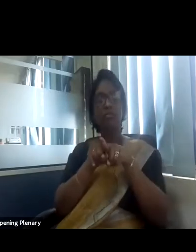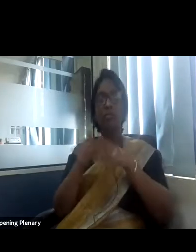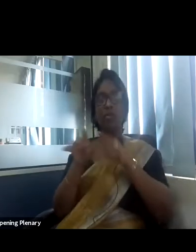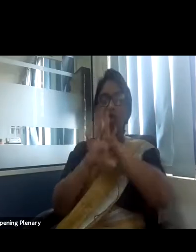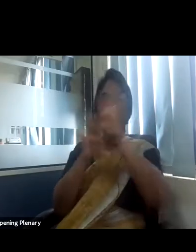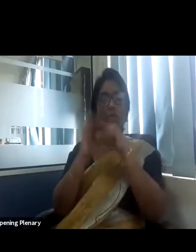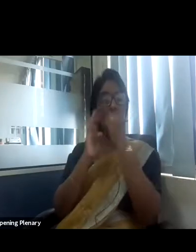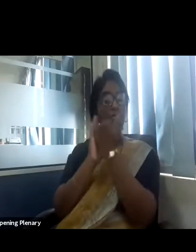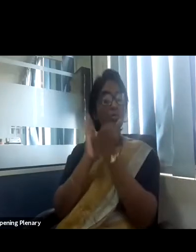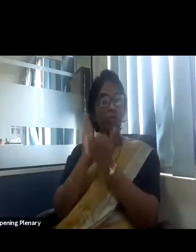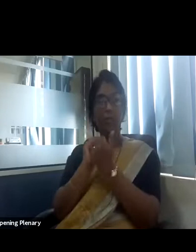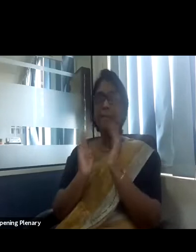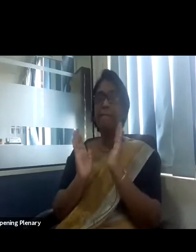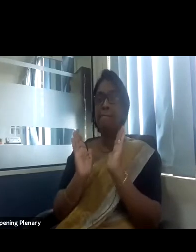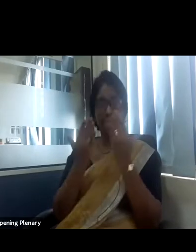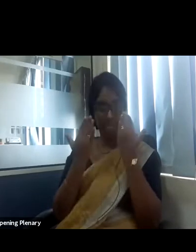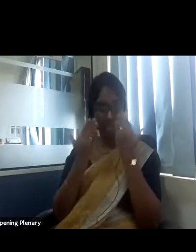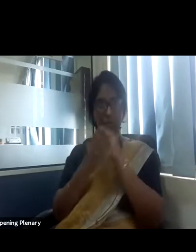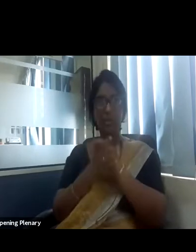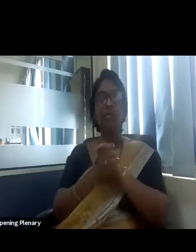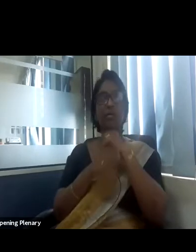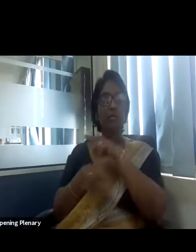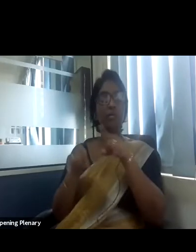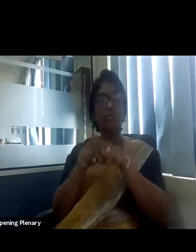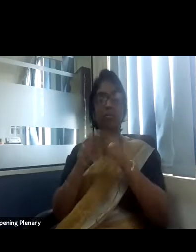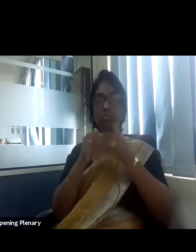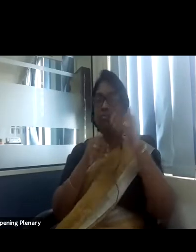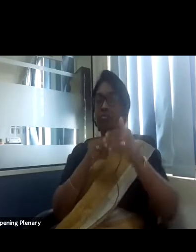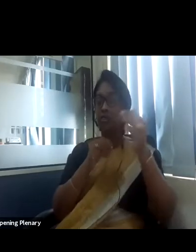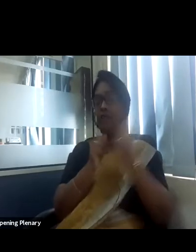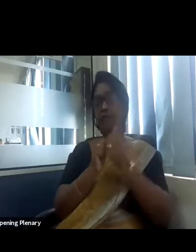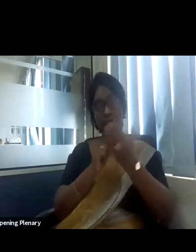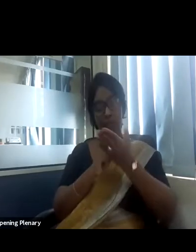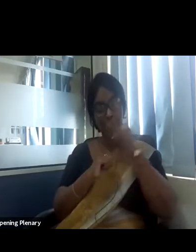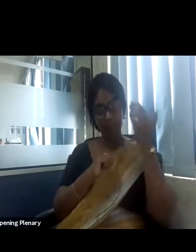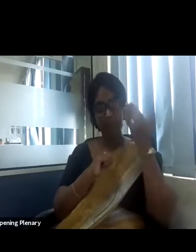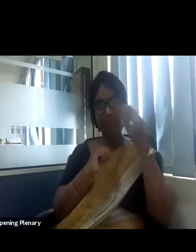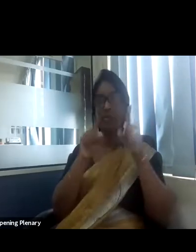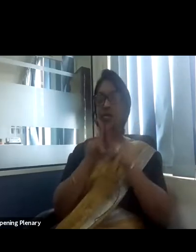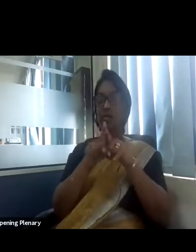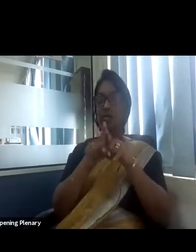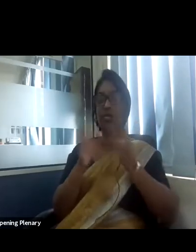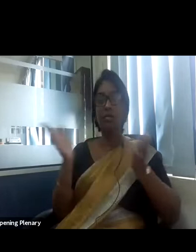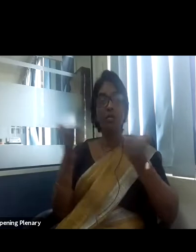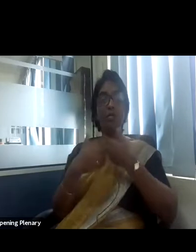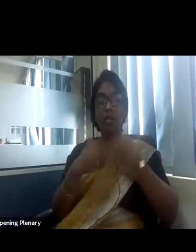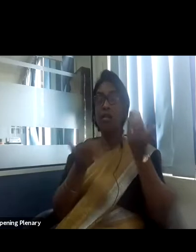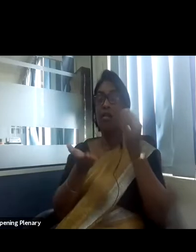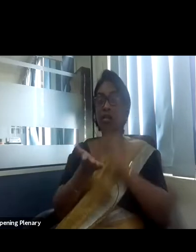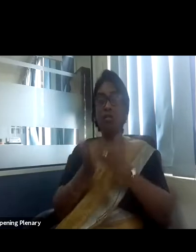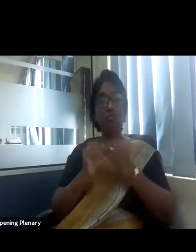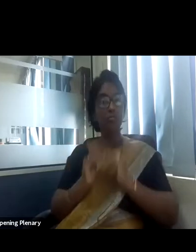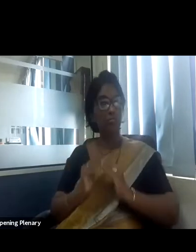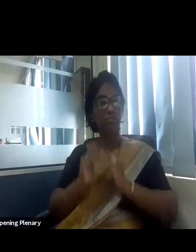approaches we could take moving forward in our rebuilding and re-envisioning could be: one,